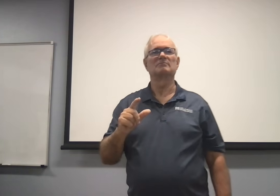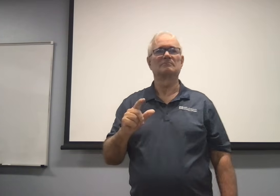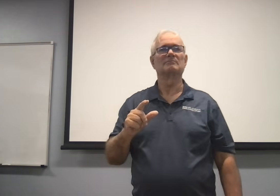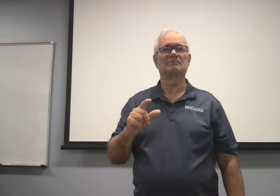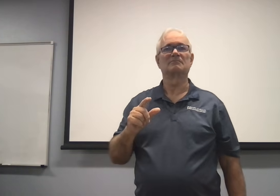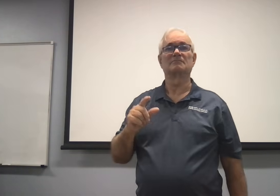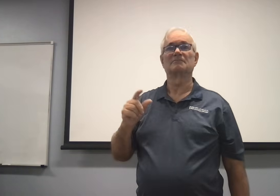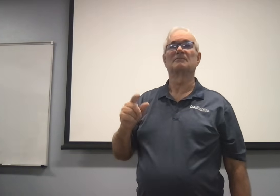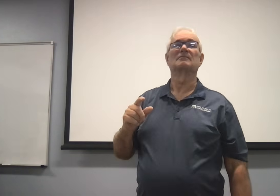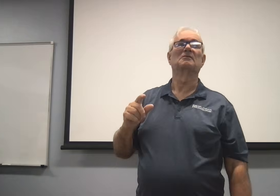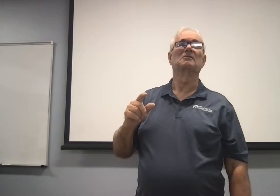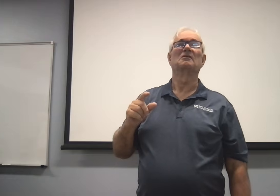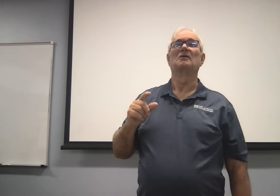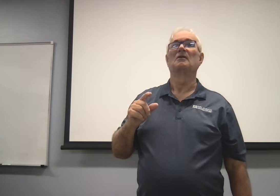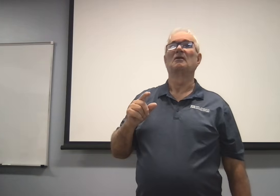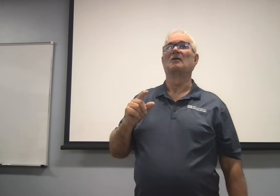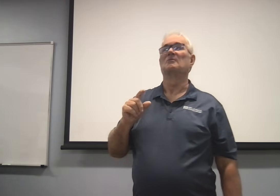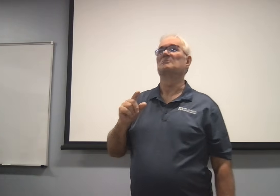No emotions, not riled up at all. I'm cool.